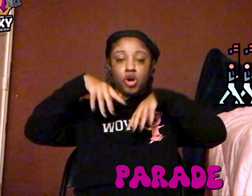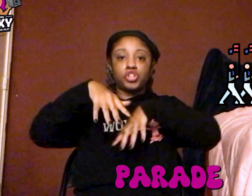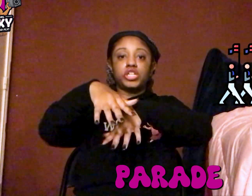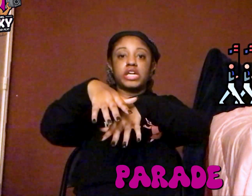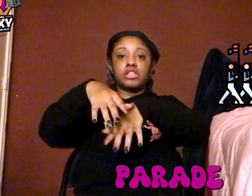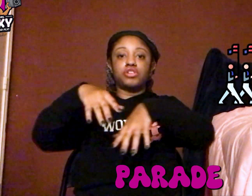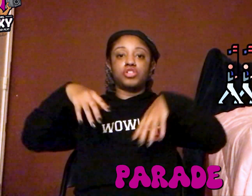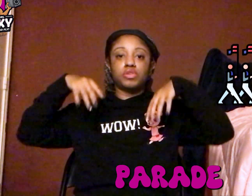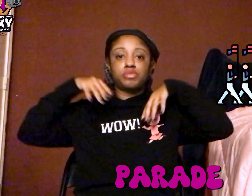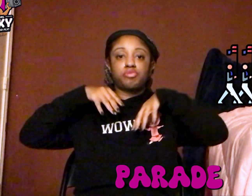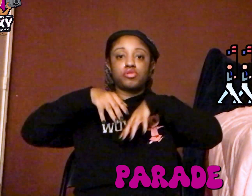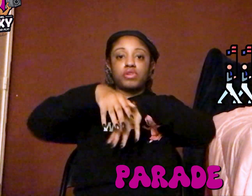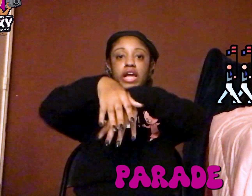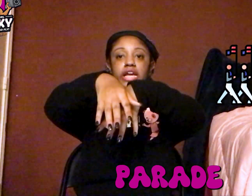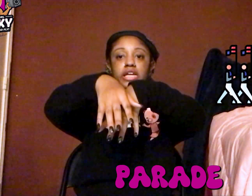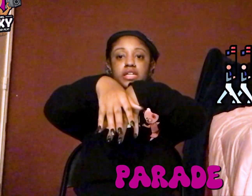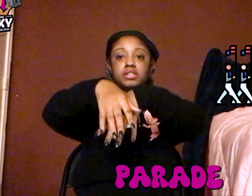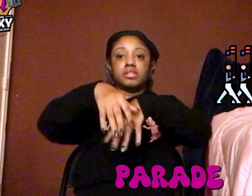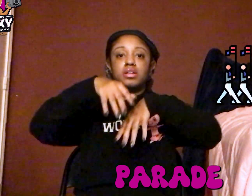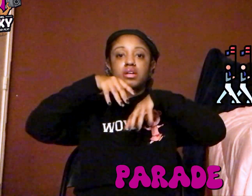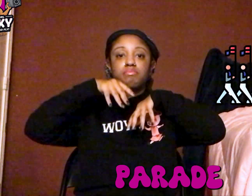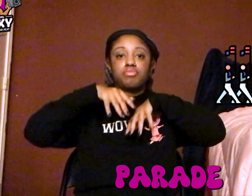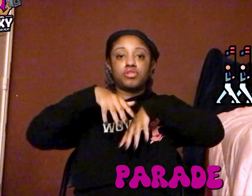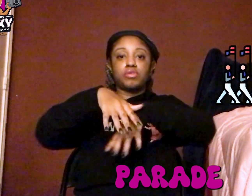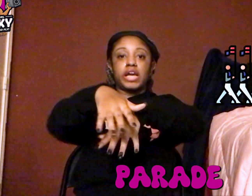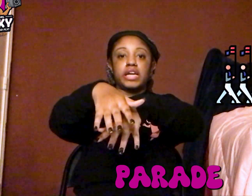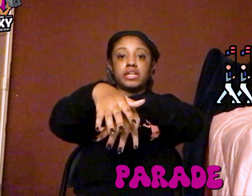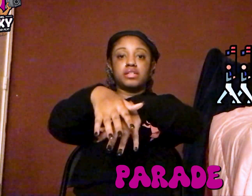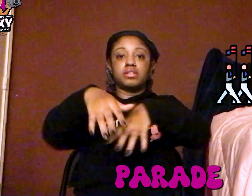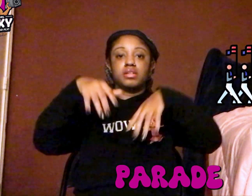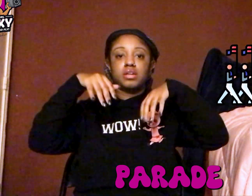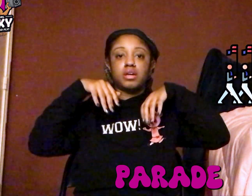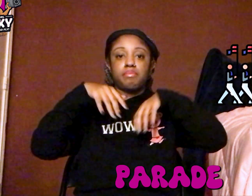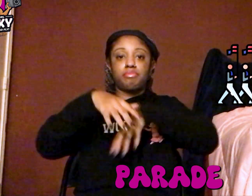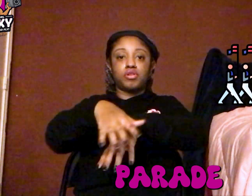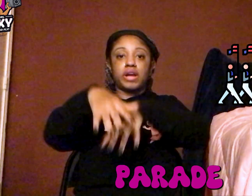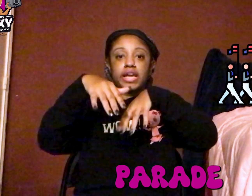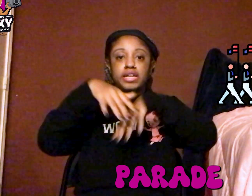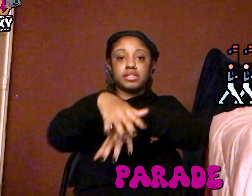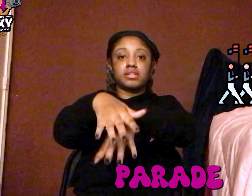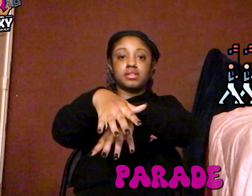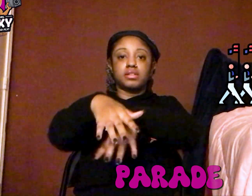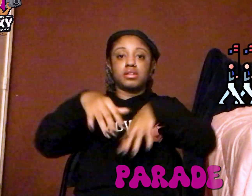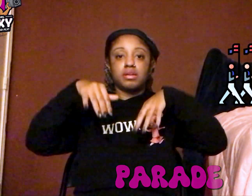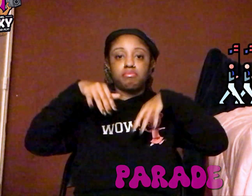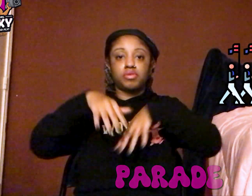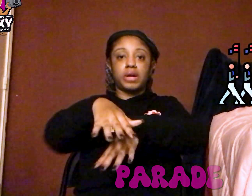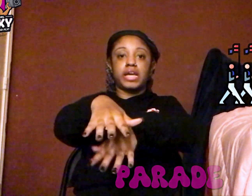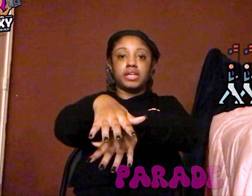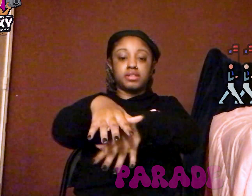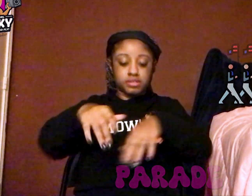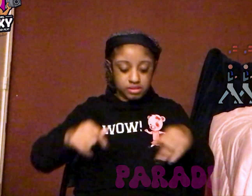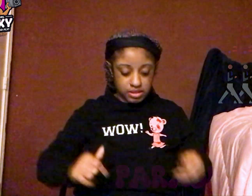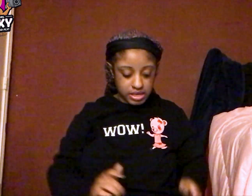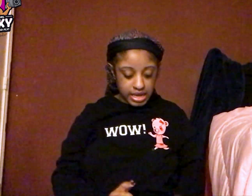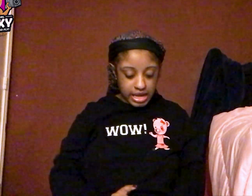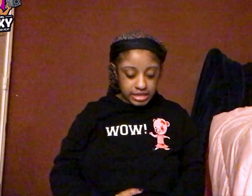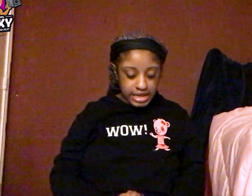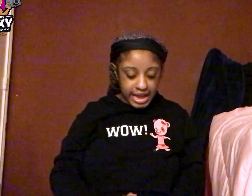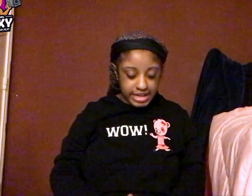marching together. So it's parade. Parade. Parade. Parade. Last